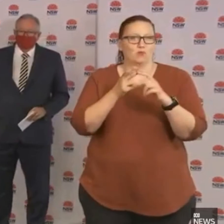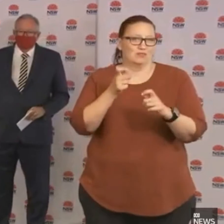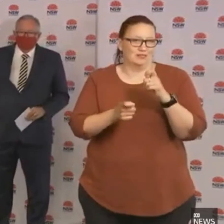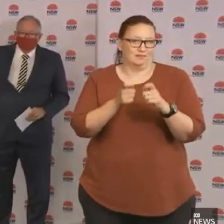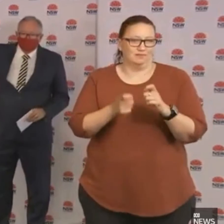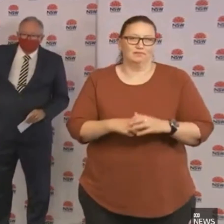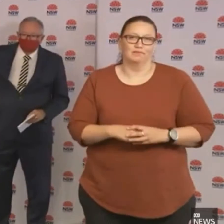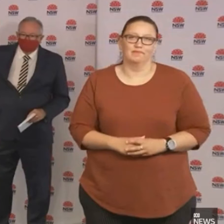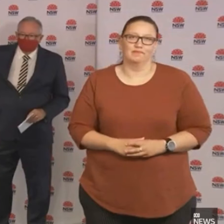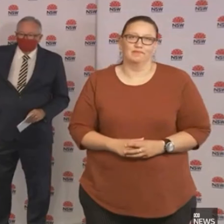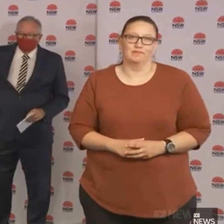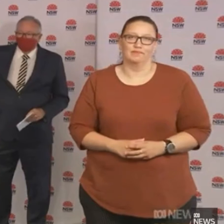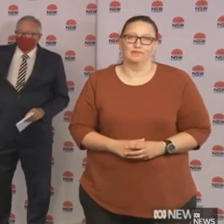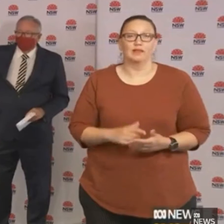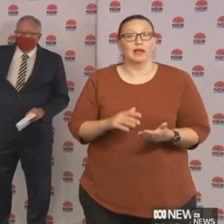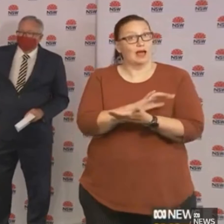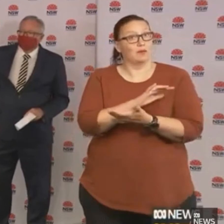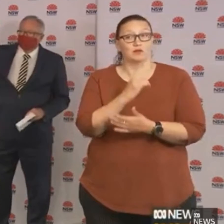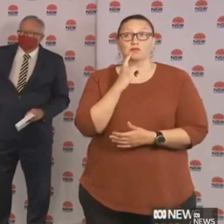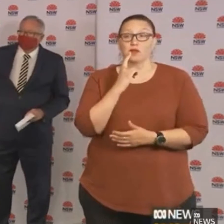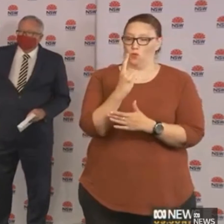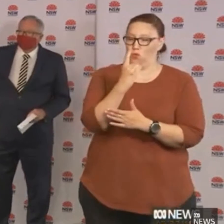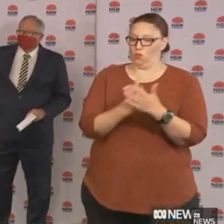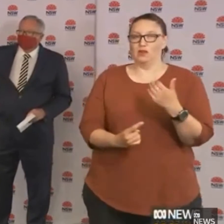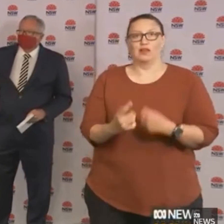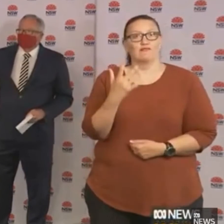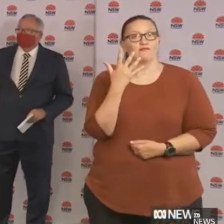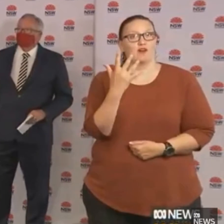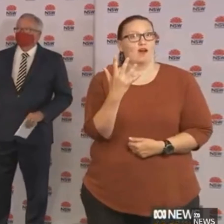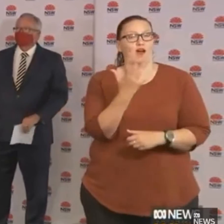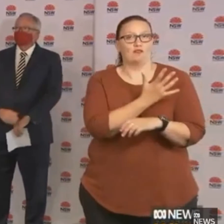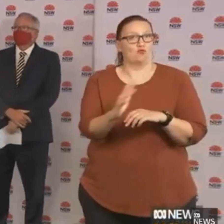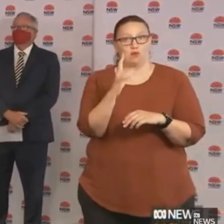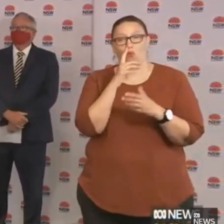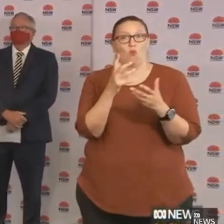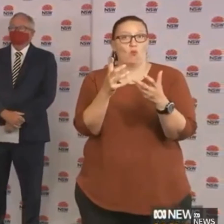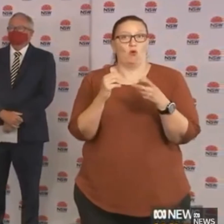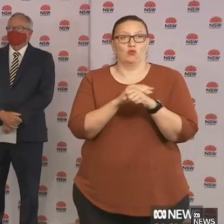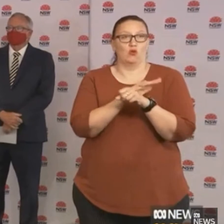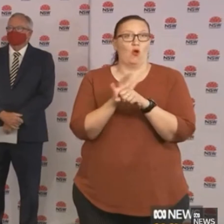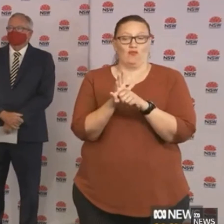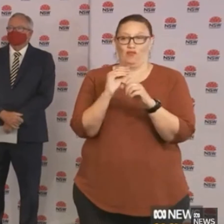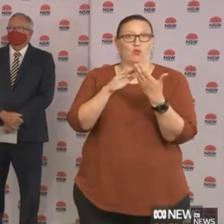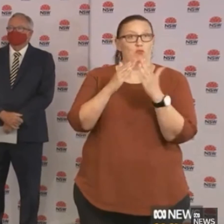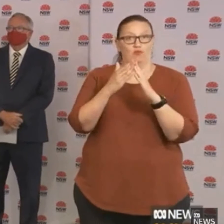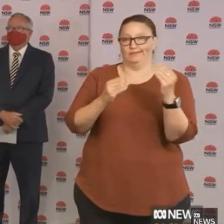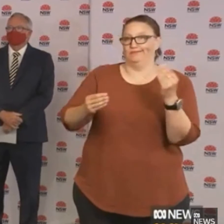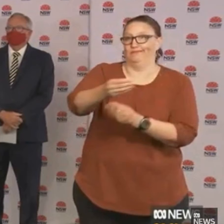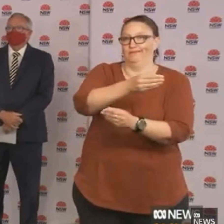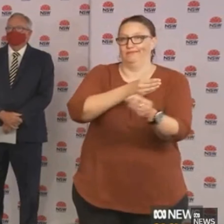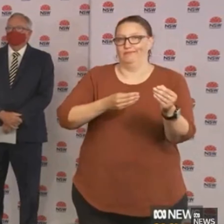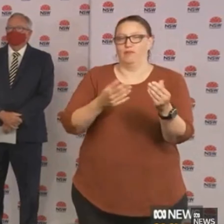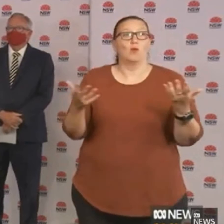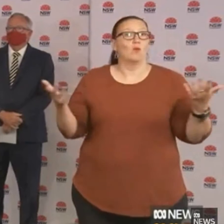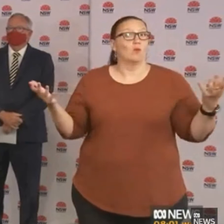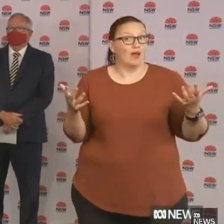there were only 5 cases of community transmission in the 24 hours to 8 p.m, all of them on the northern beaches and